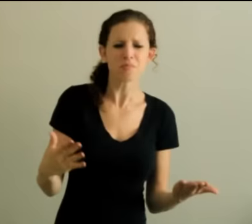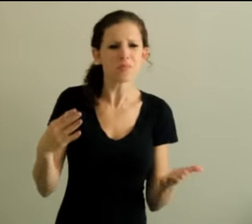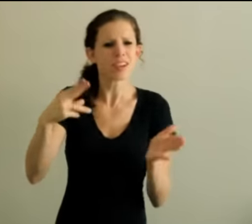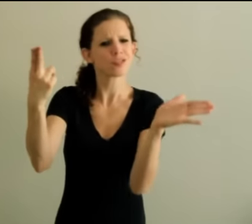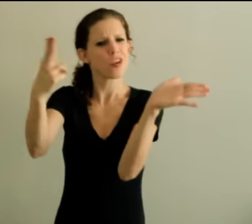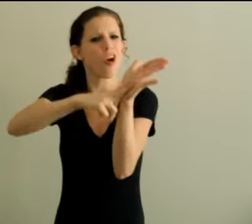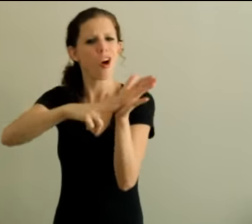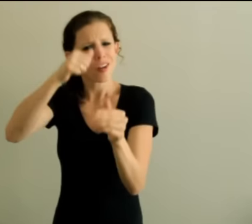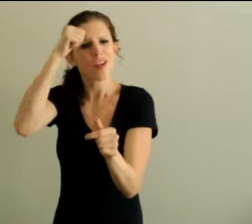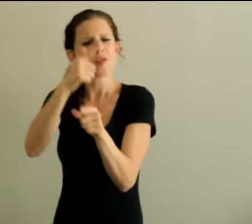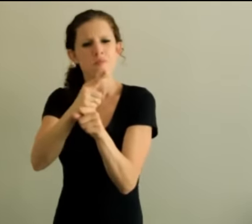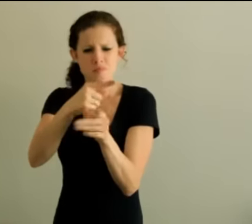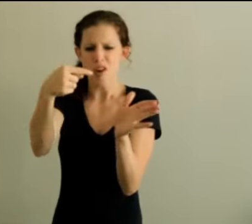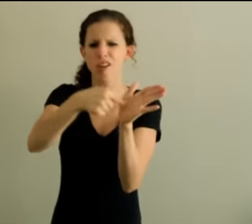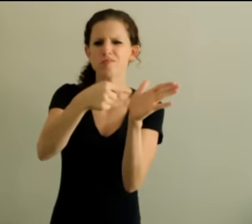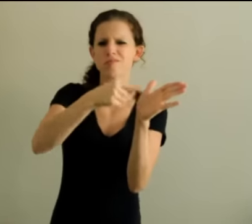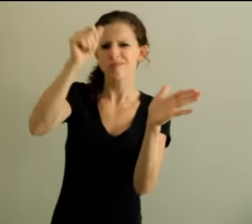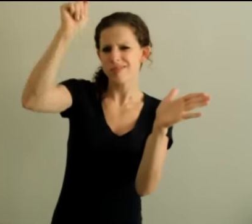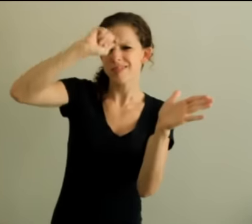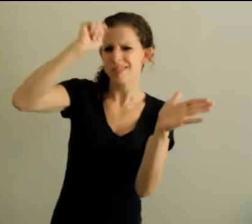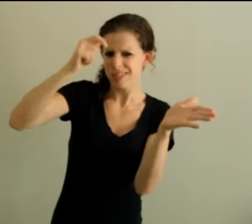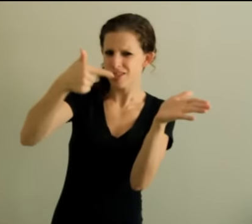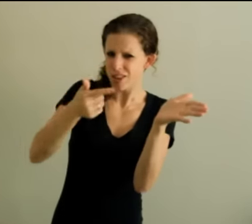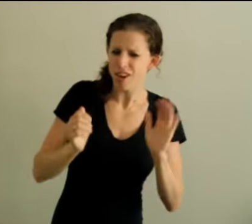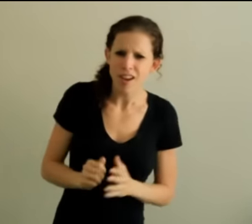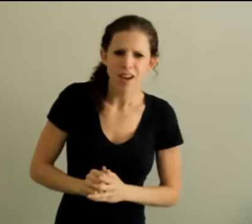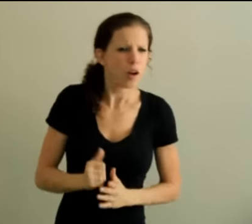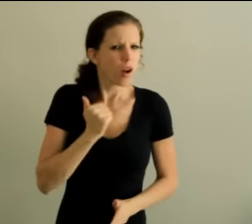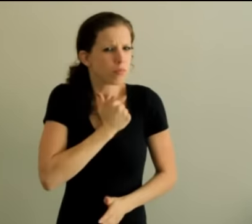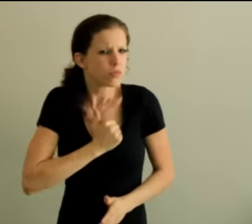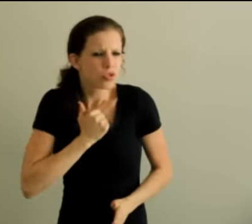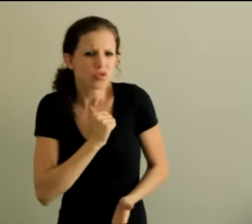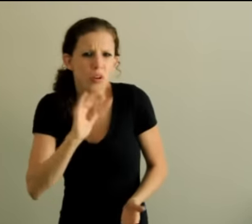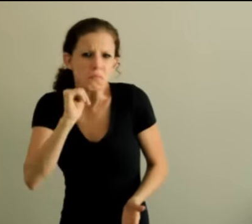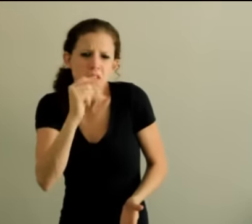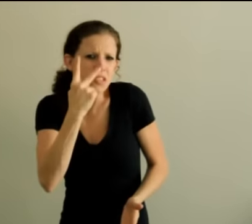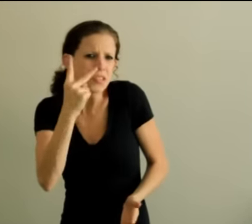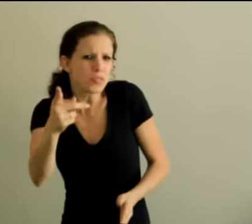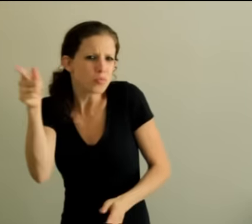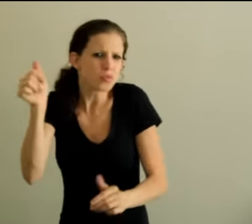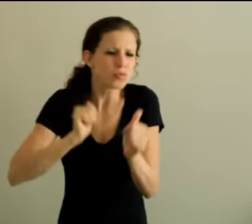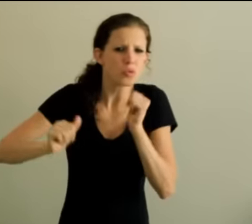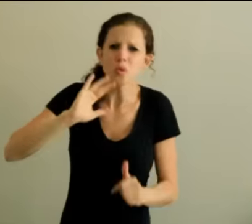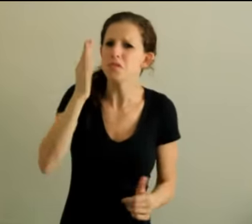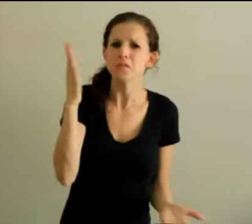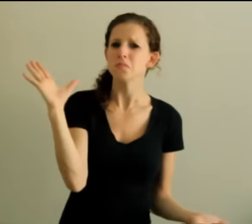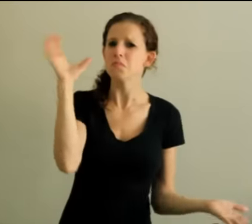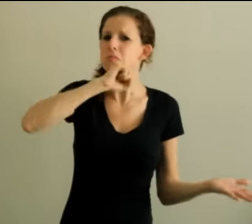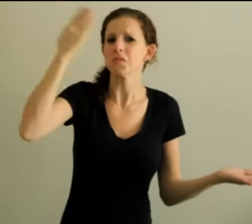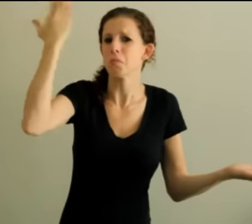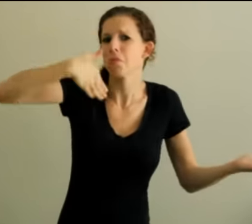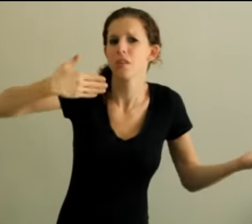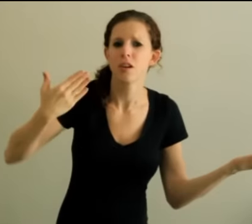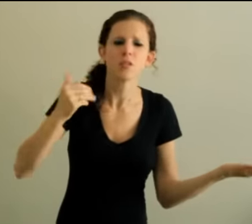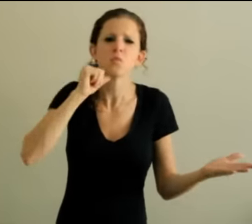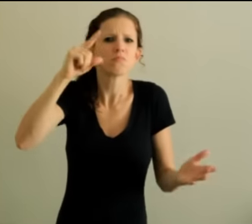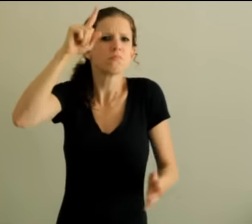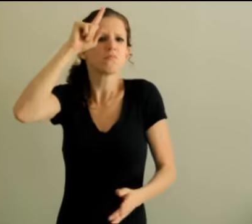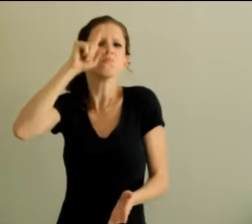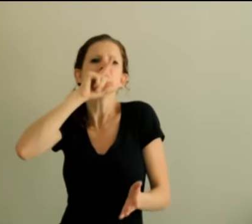that And here's an autograph For your brother I wrote it on the starter cap I'm sorry I didn't see you With the show I must have missed you Don't think I did